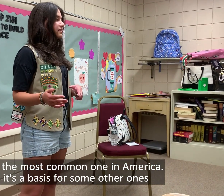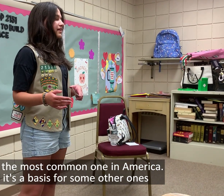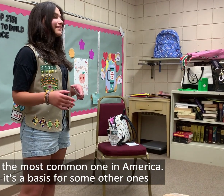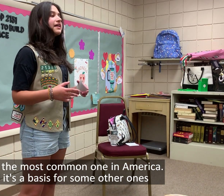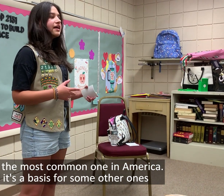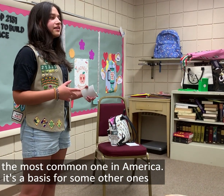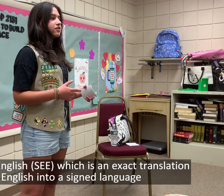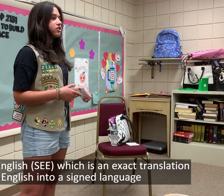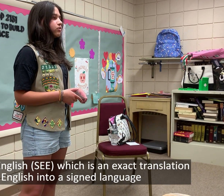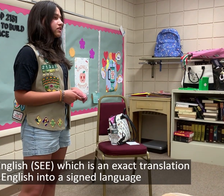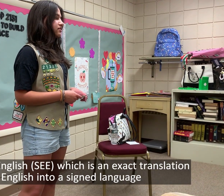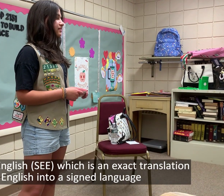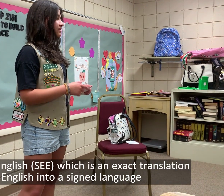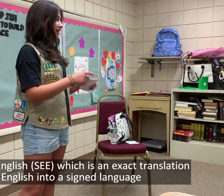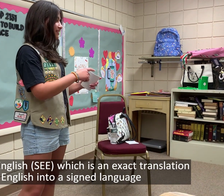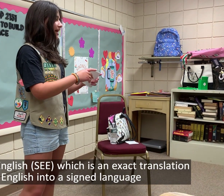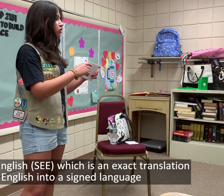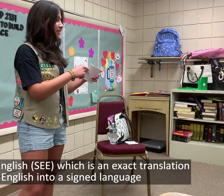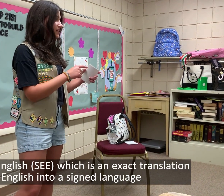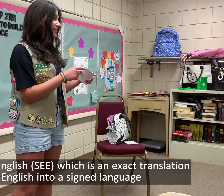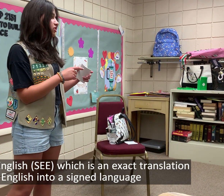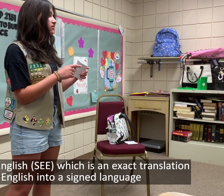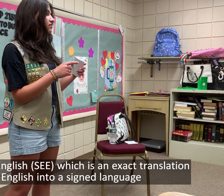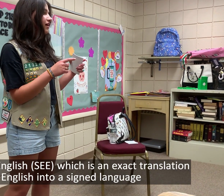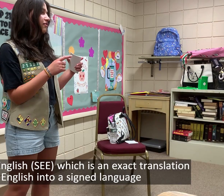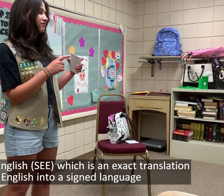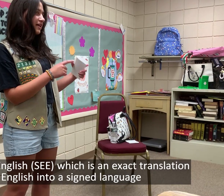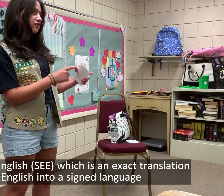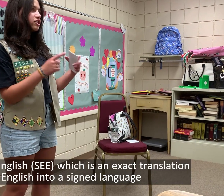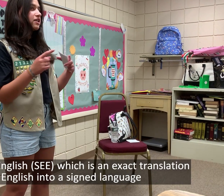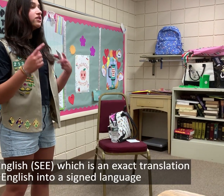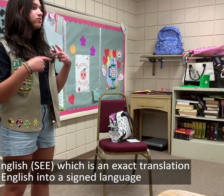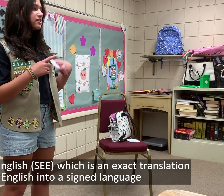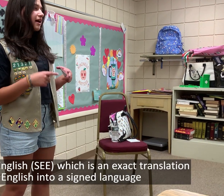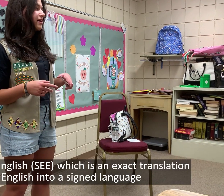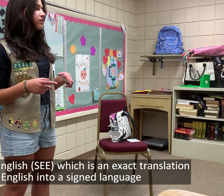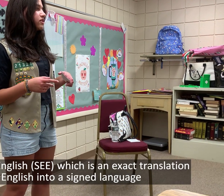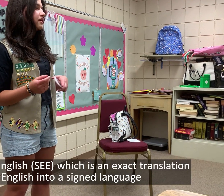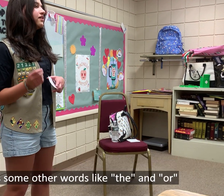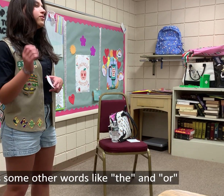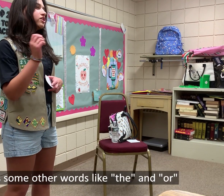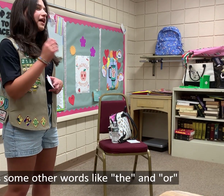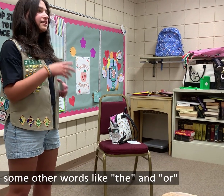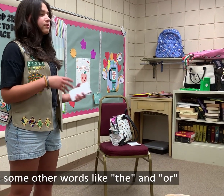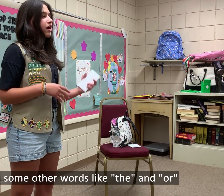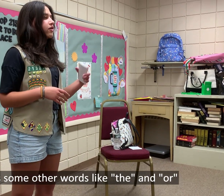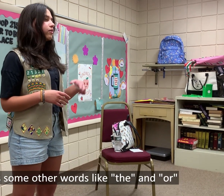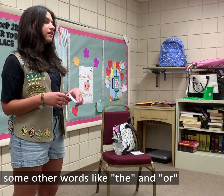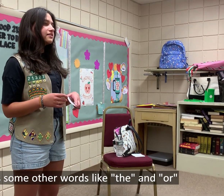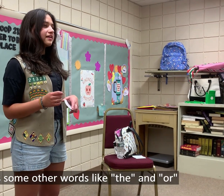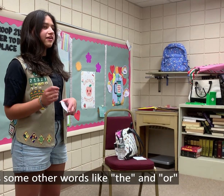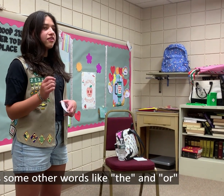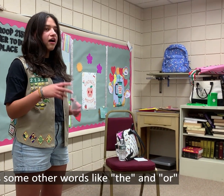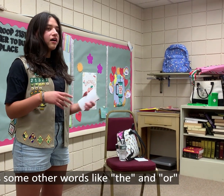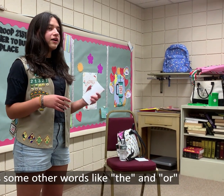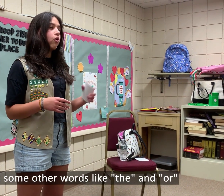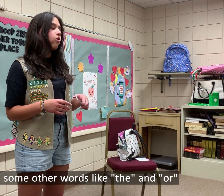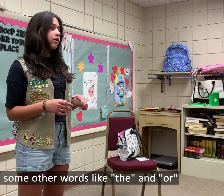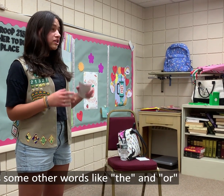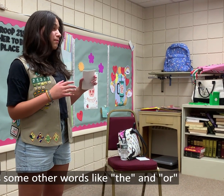like Signed English, which is an exact translation of English into sign language, which has some other words like the and or, which